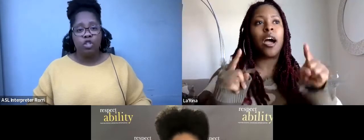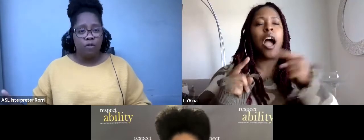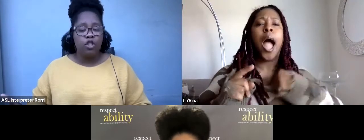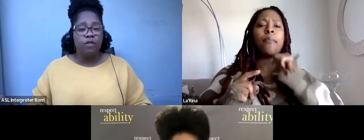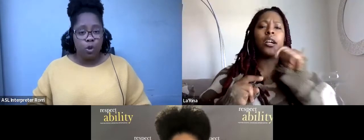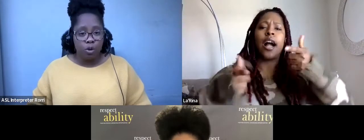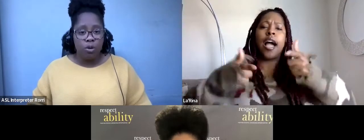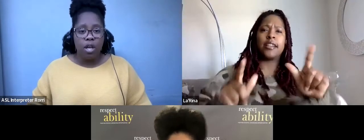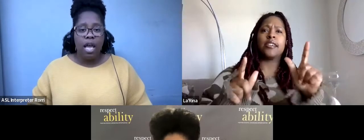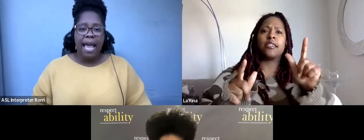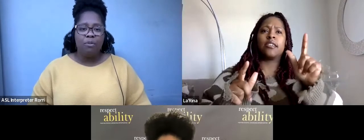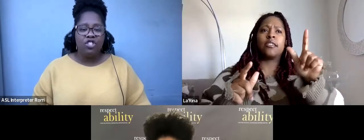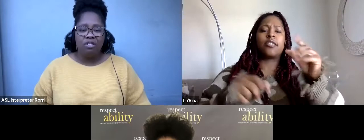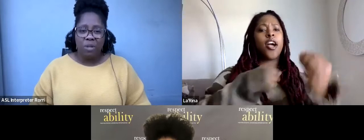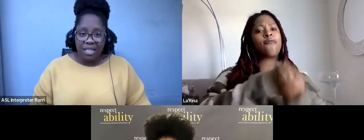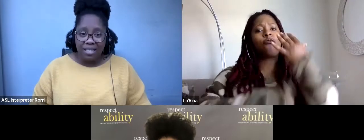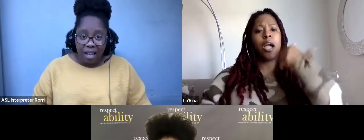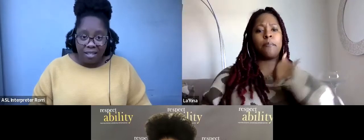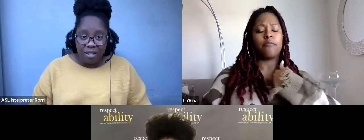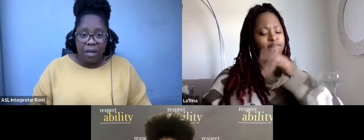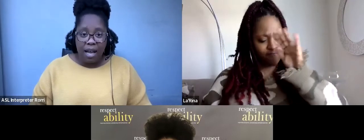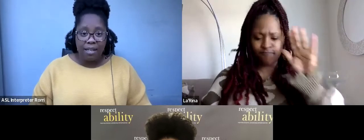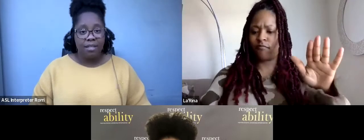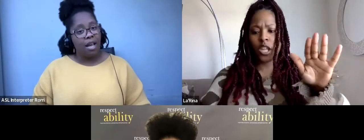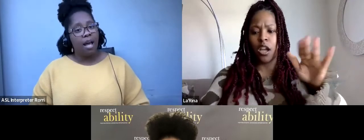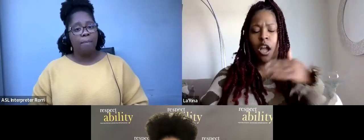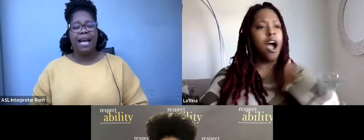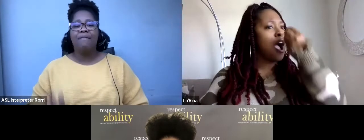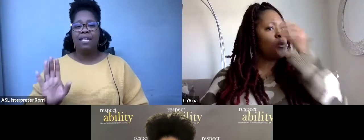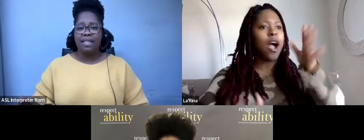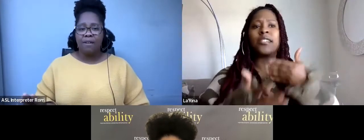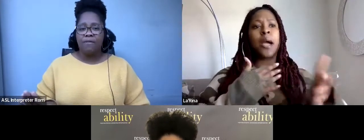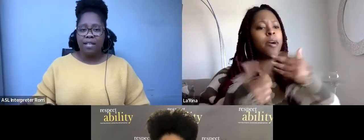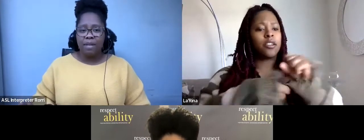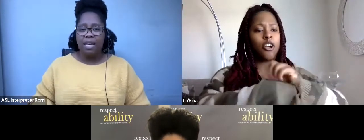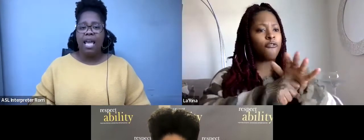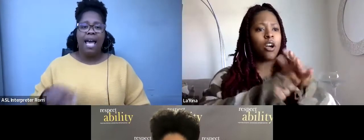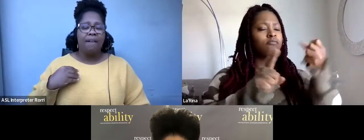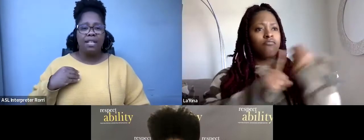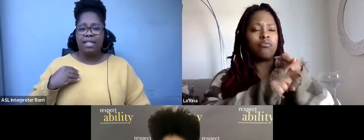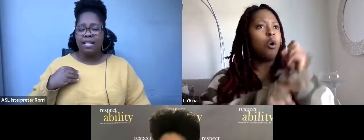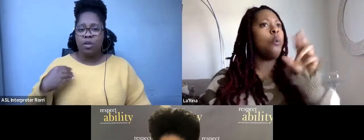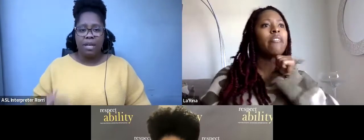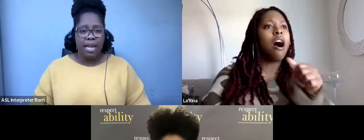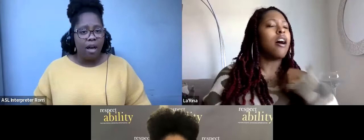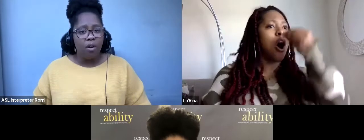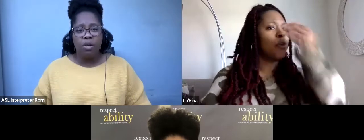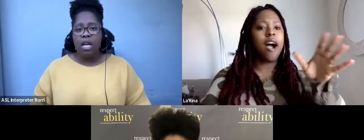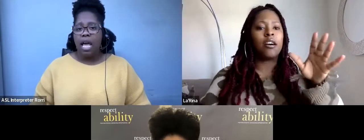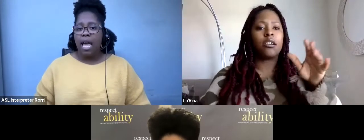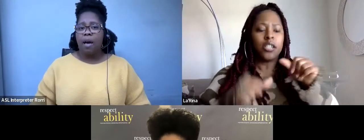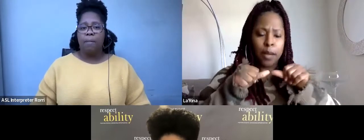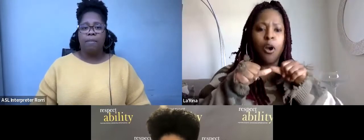to switch over to virtual, which really sucks, to be honest. But I haven't let that affect me. I haven't let that slow me